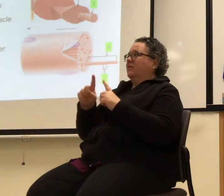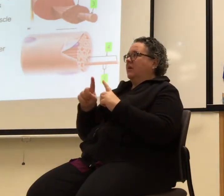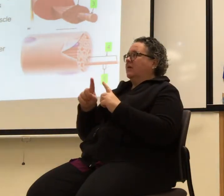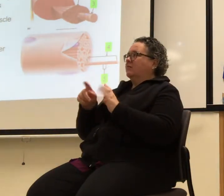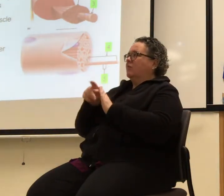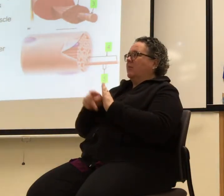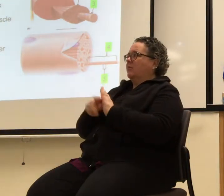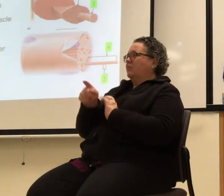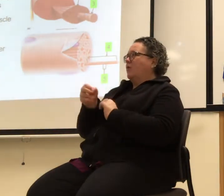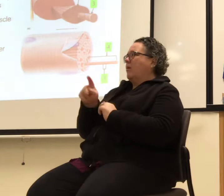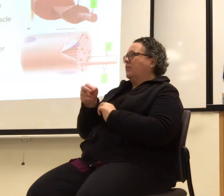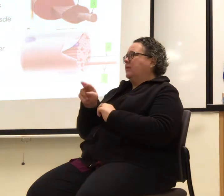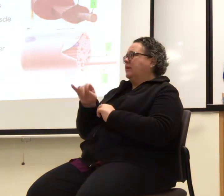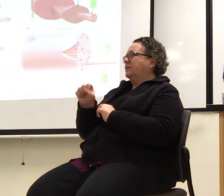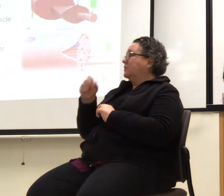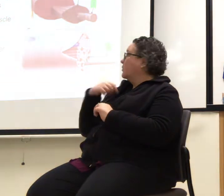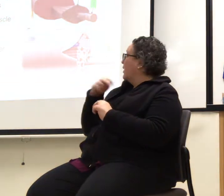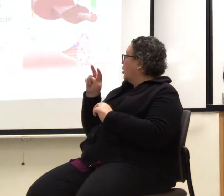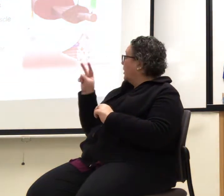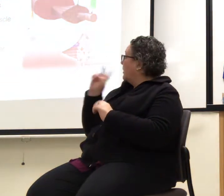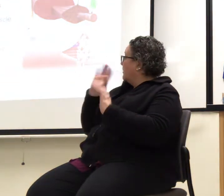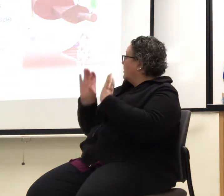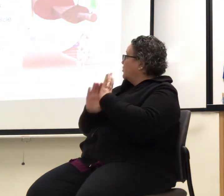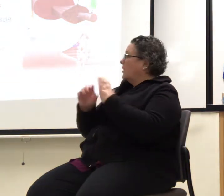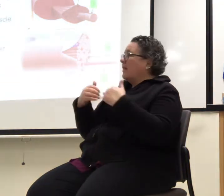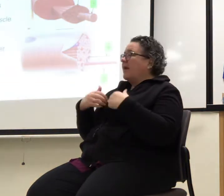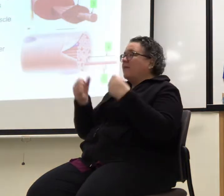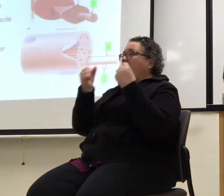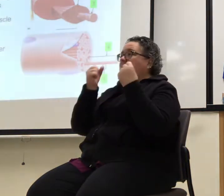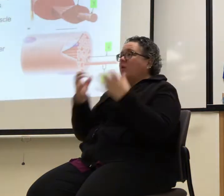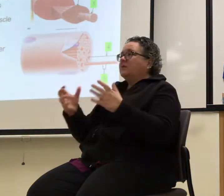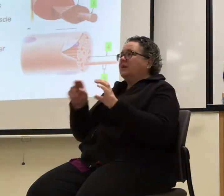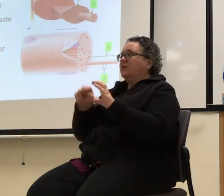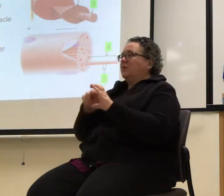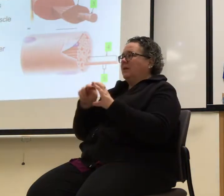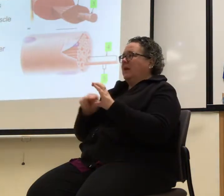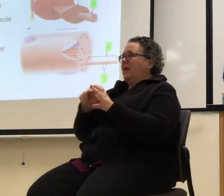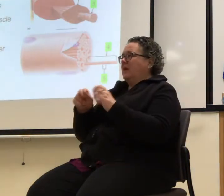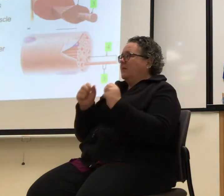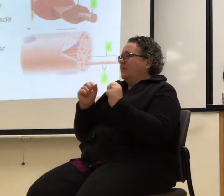example, you can look at the picture, they're multinucleated.